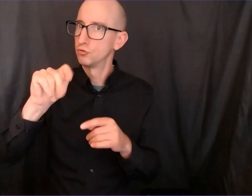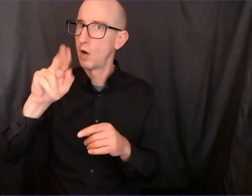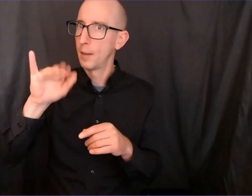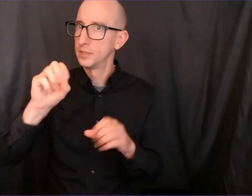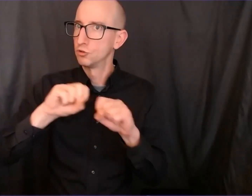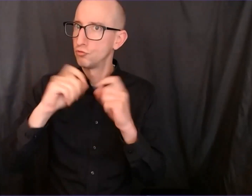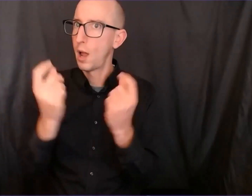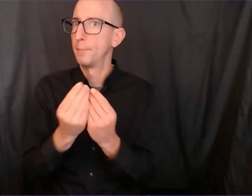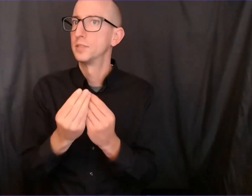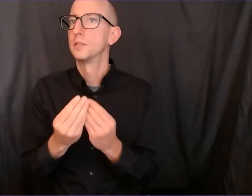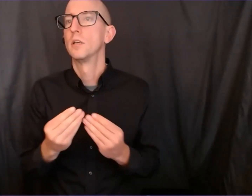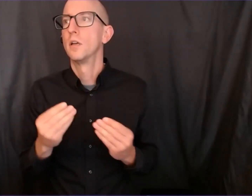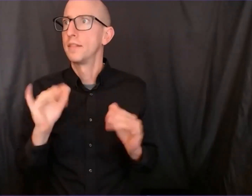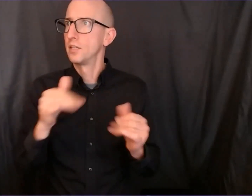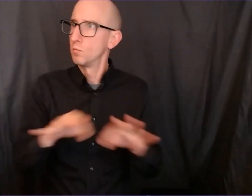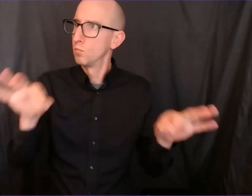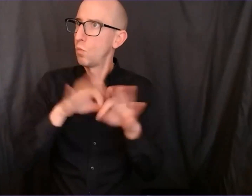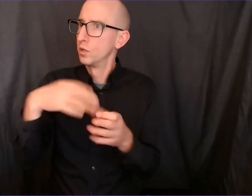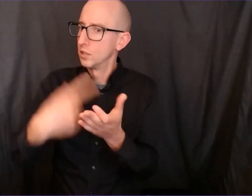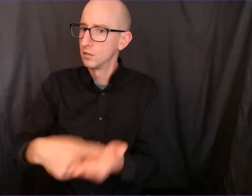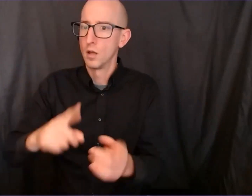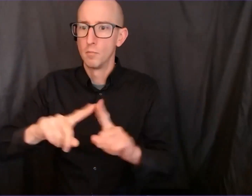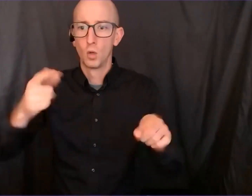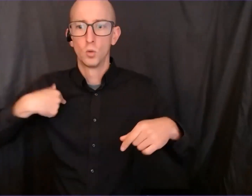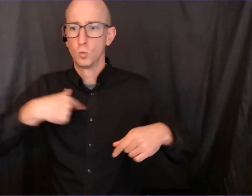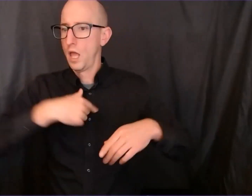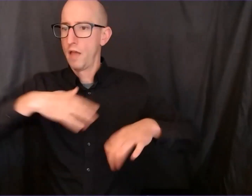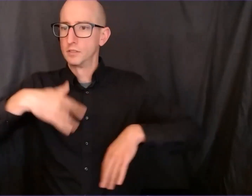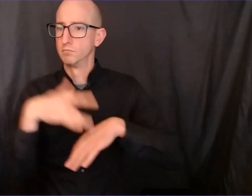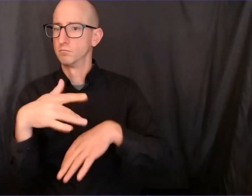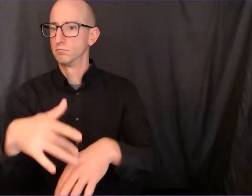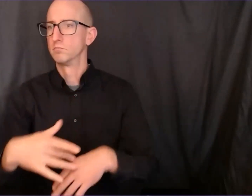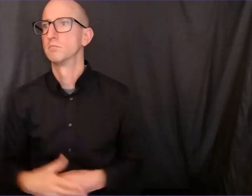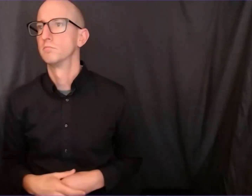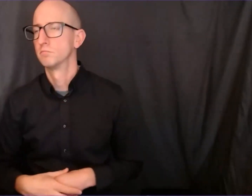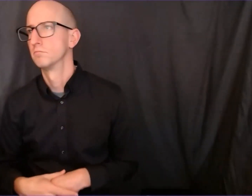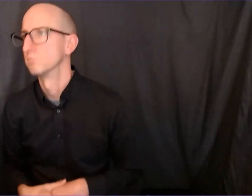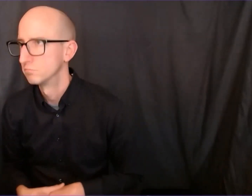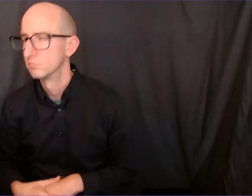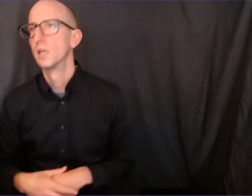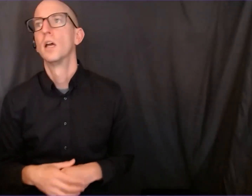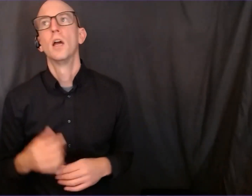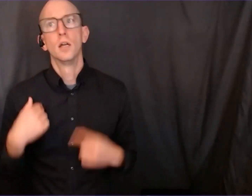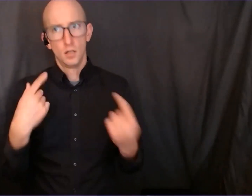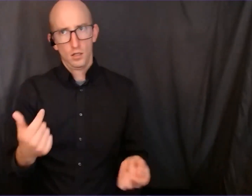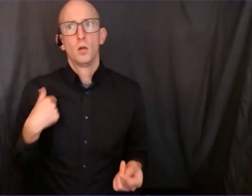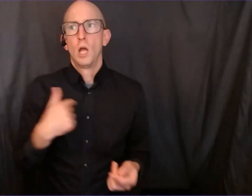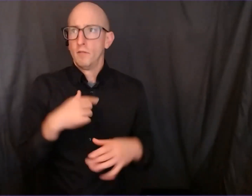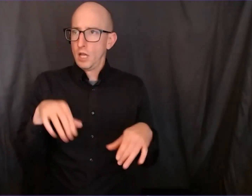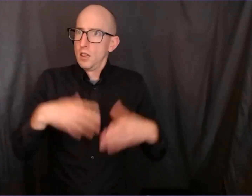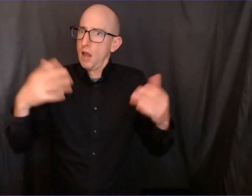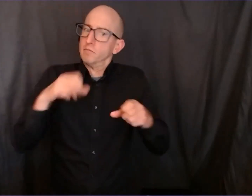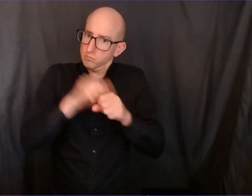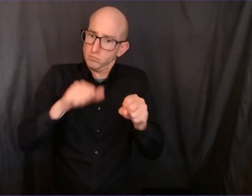something we've gotten that far yet, right? We've really done a lot of housekeeping with this committee, and we have had